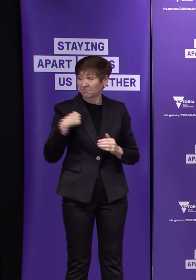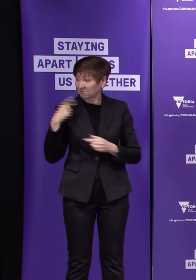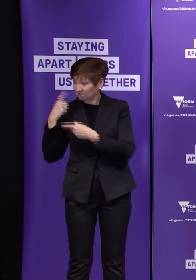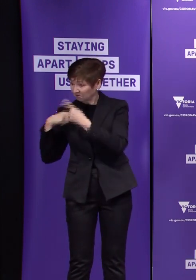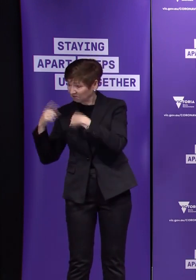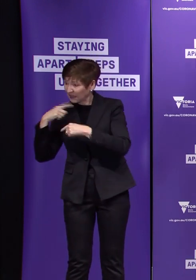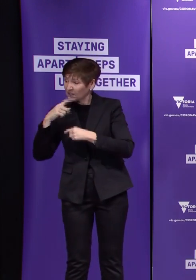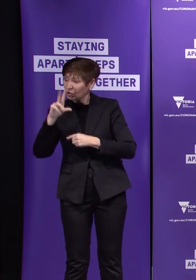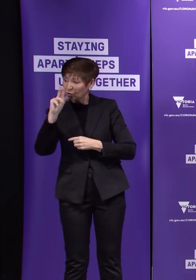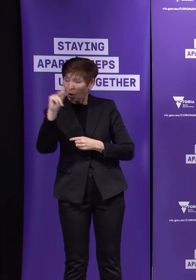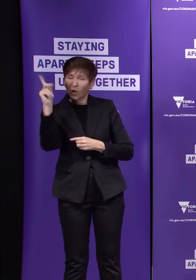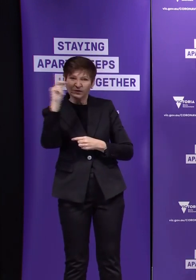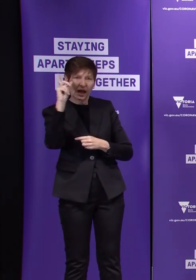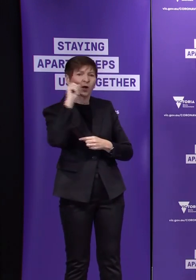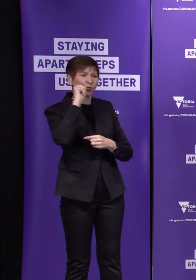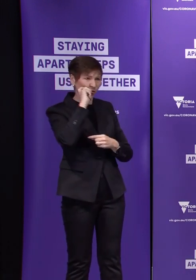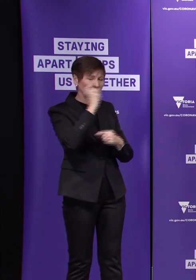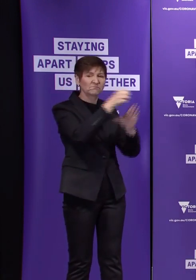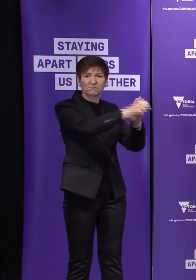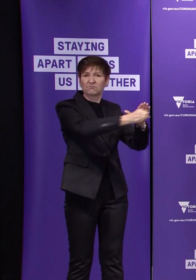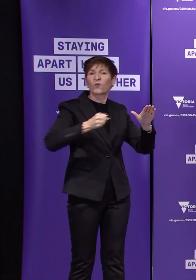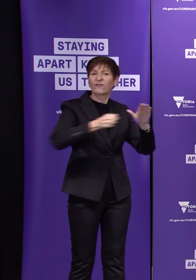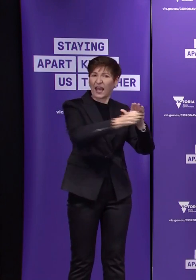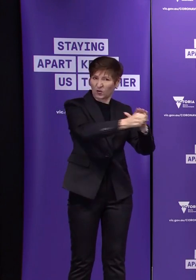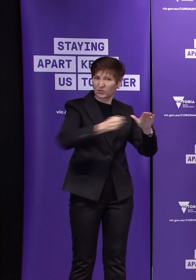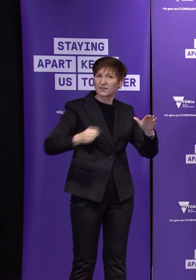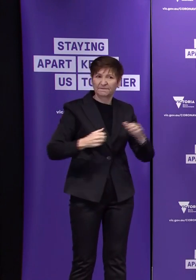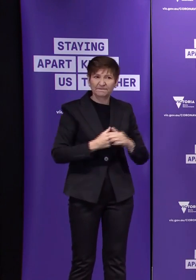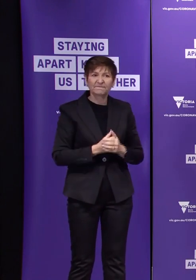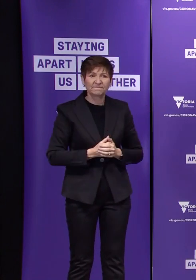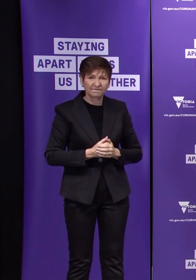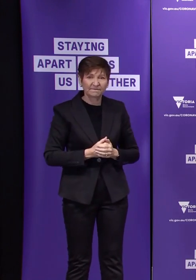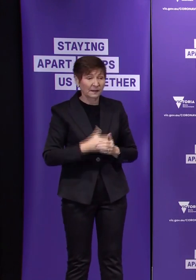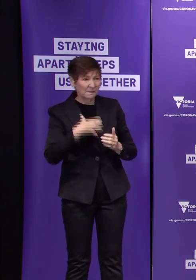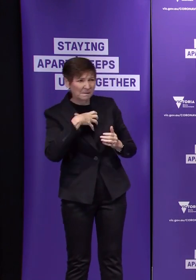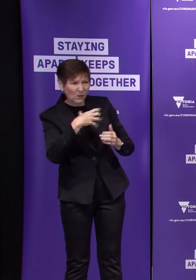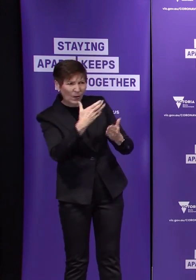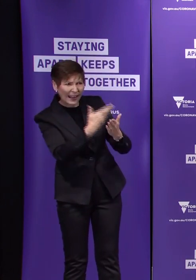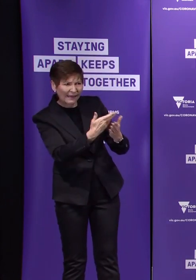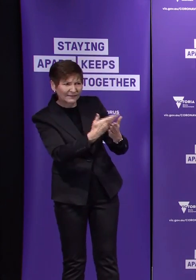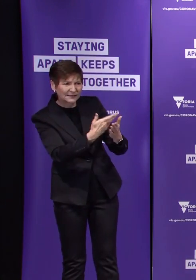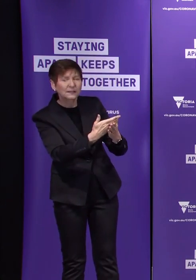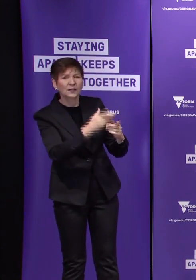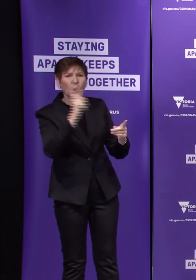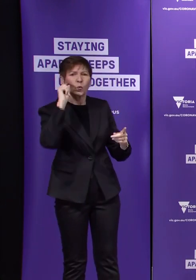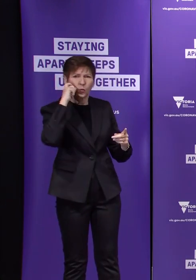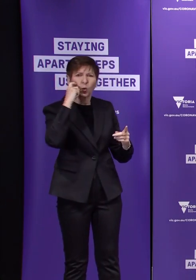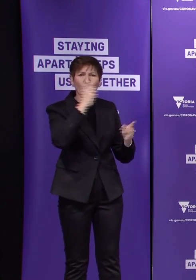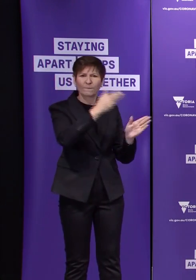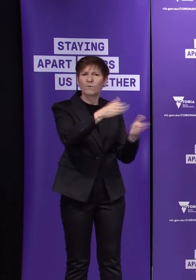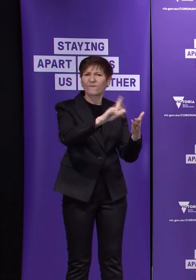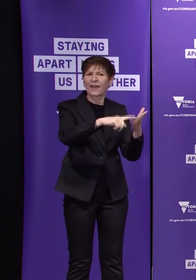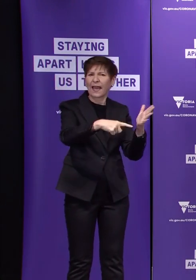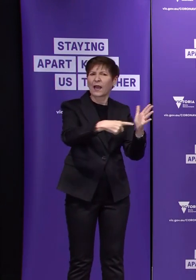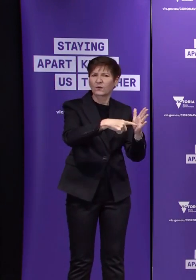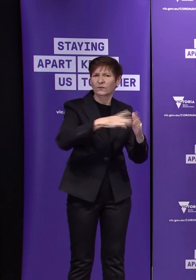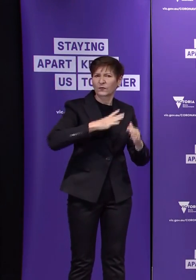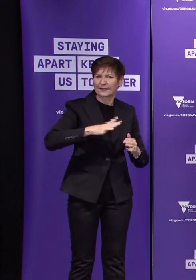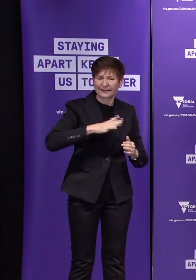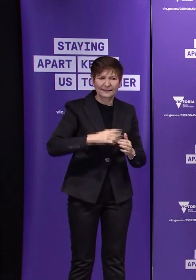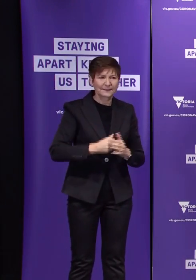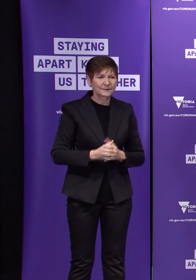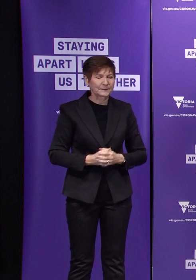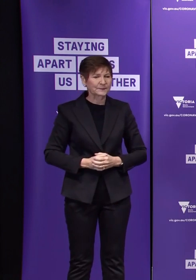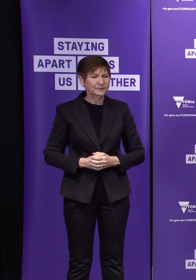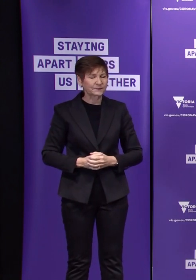relocated today if they haven't already been. And of course, if there's a need to relocate any more, then of course that's exactly what we do. Premier, just on the transfer